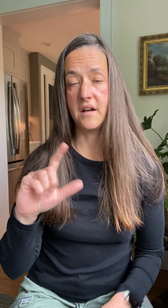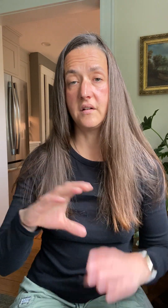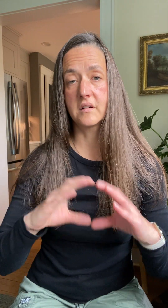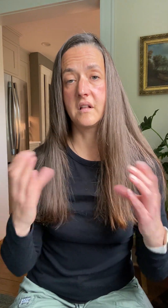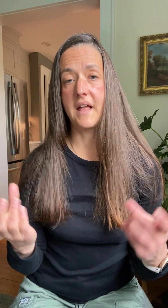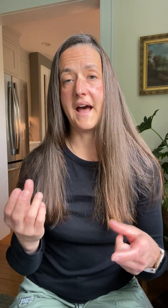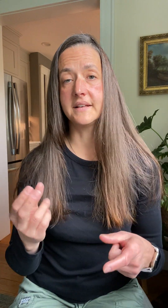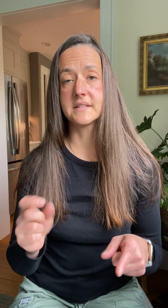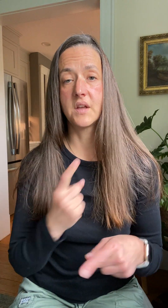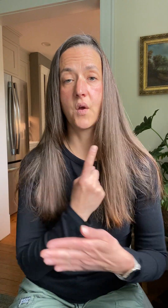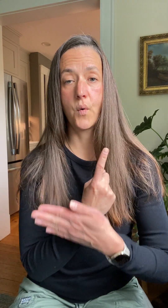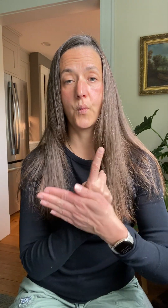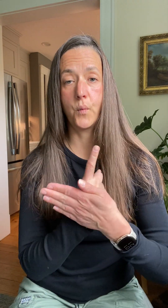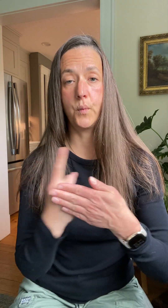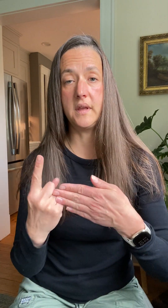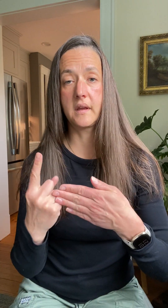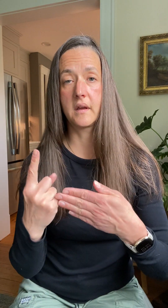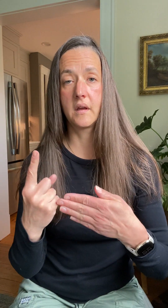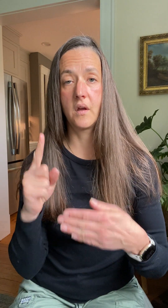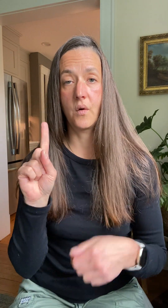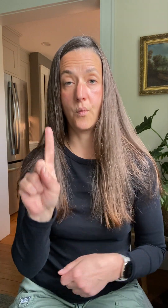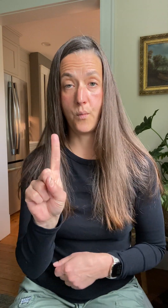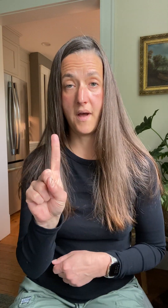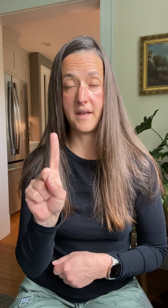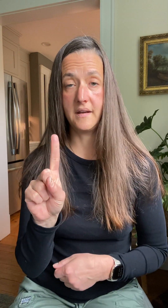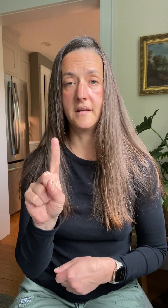ASL Class Week 1